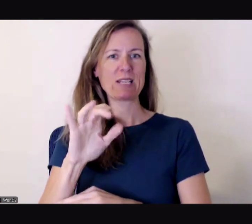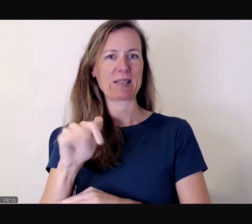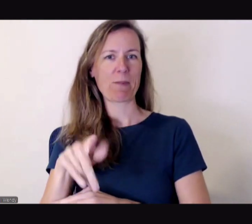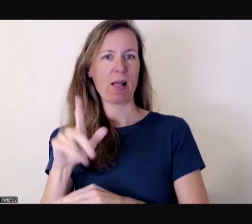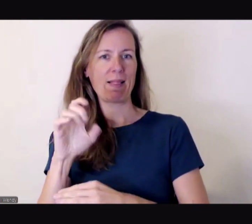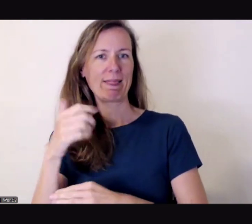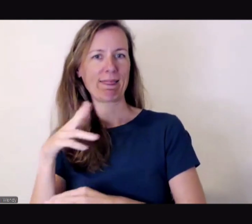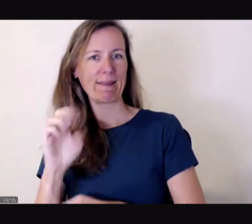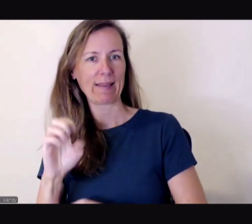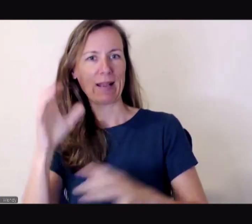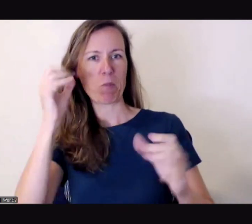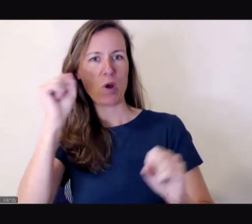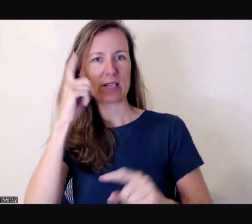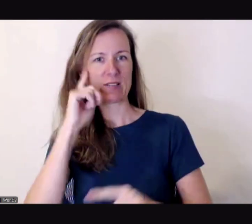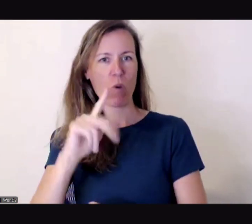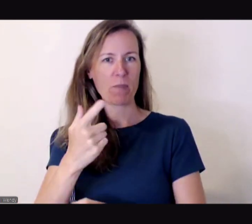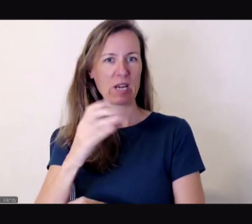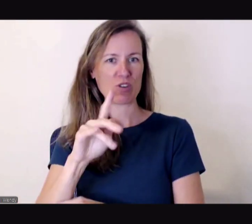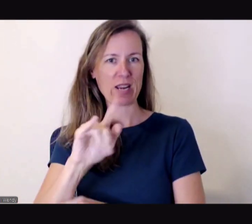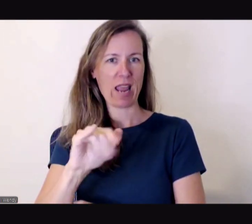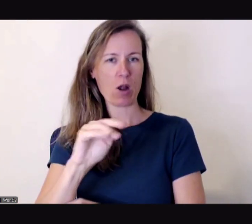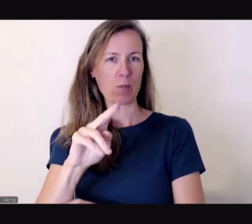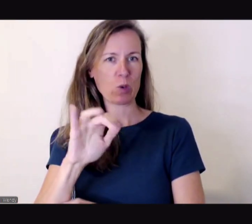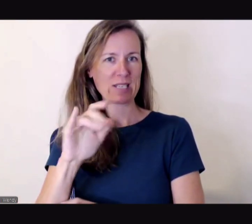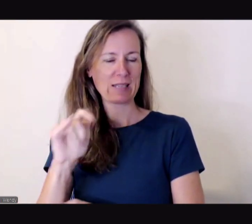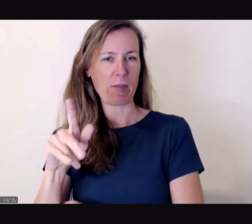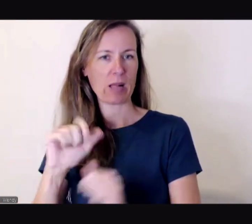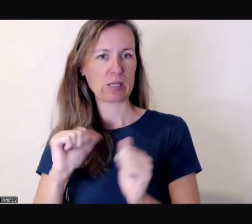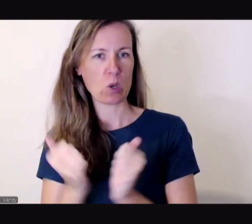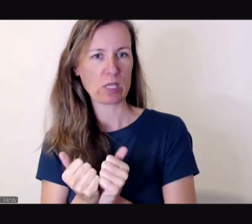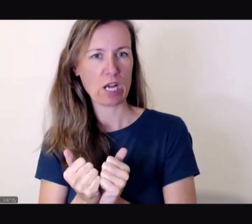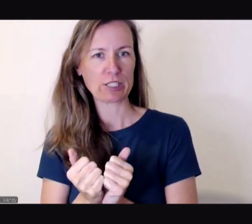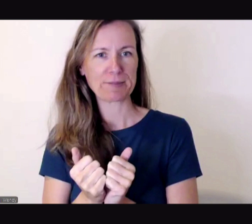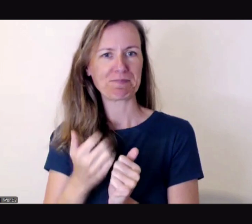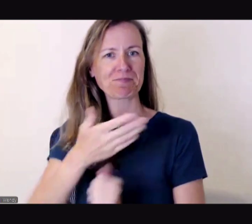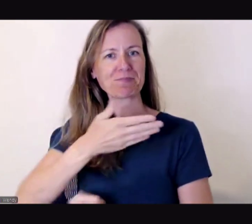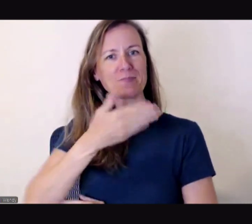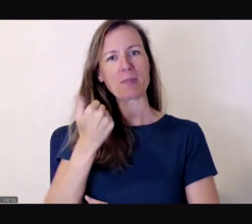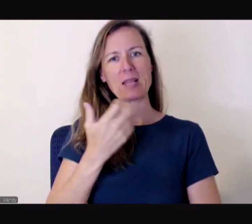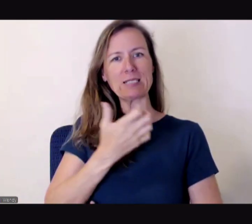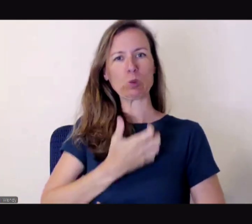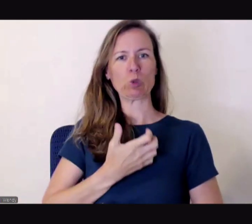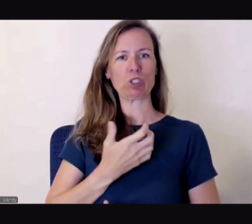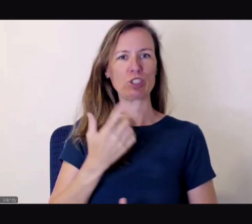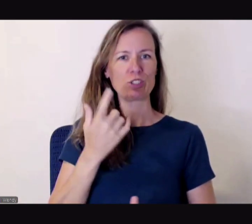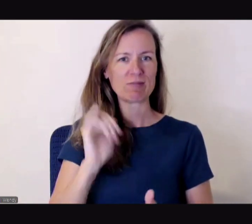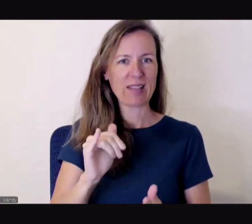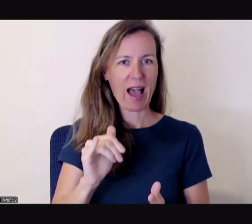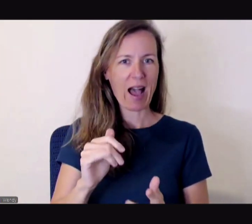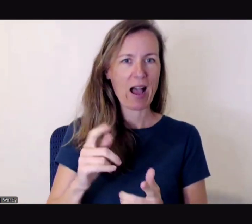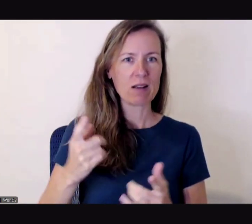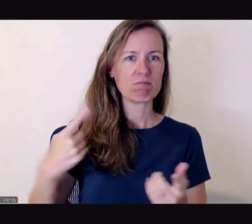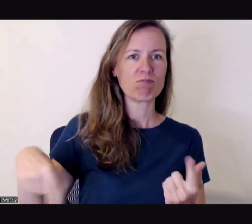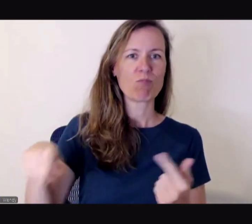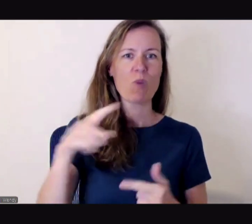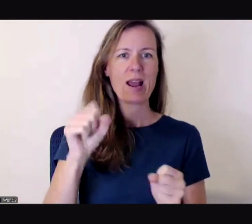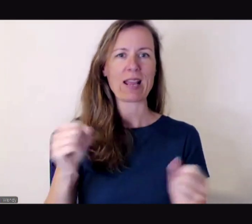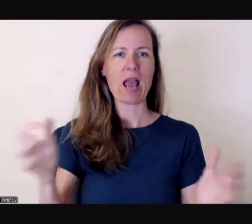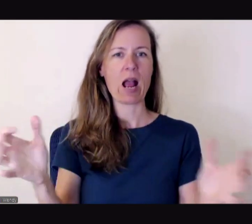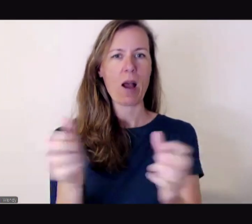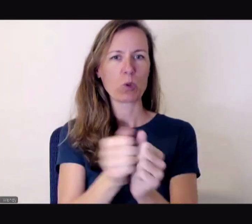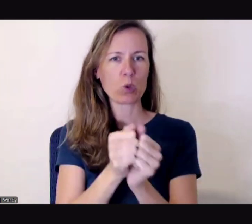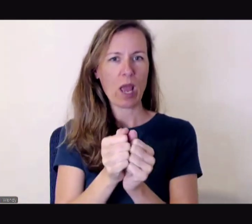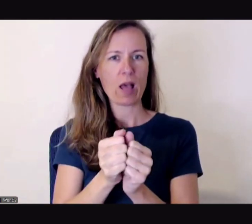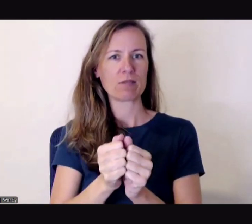successes and create new possibilities for our town. I want to express deep gratitude to all of the idealistic, enthusiastic, thoughtful,